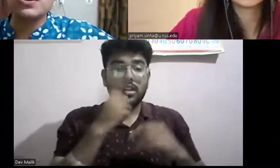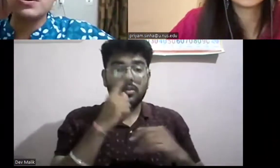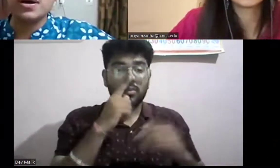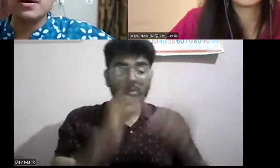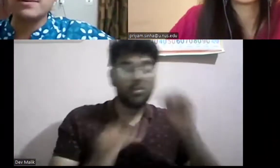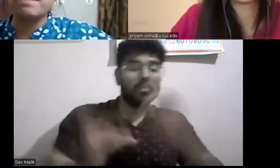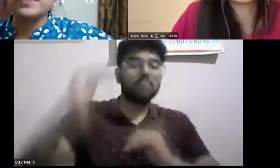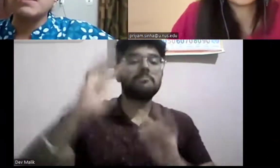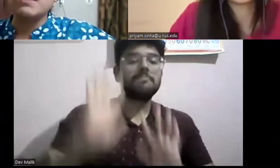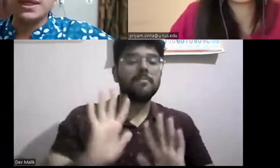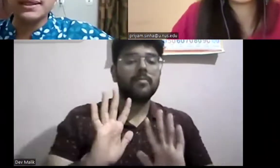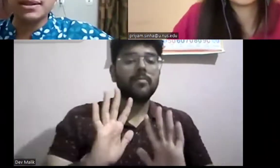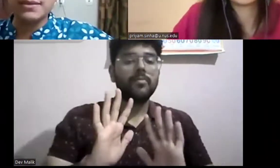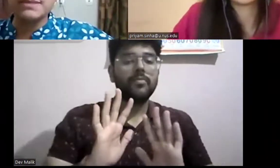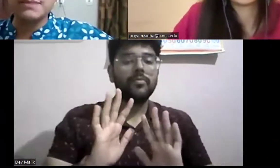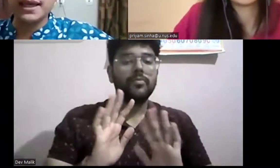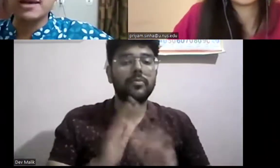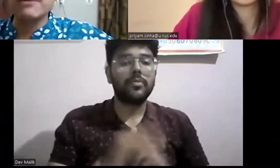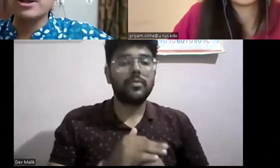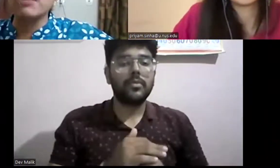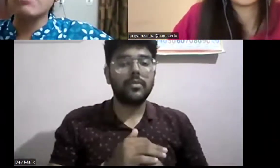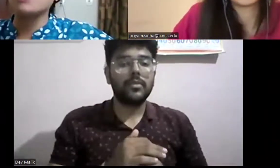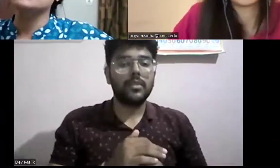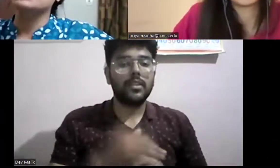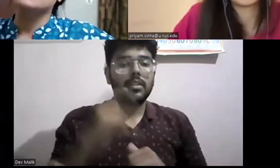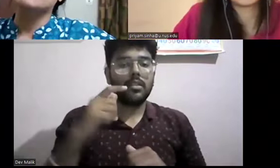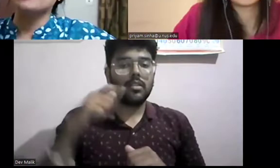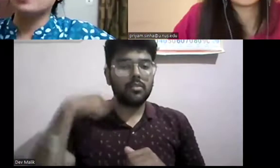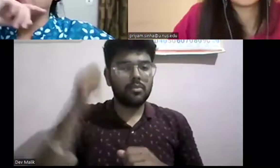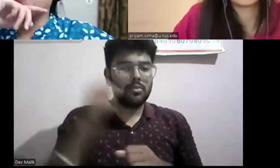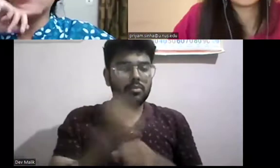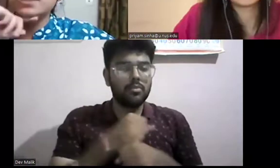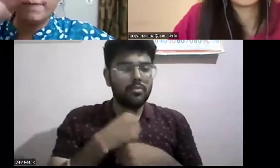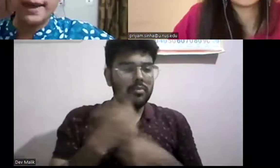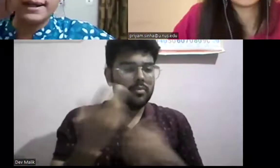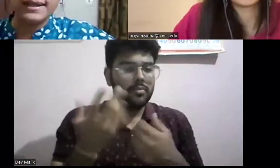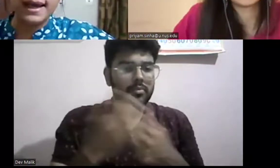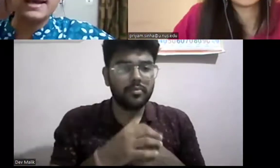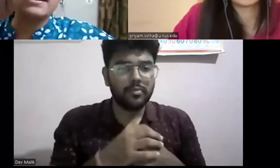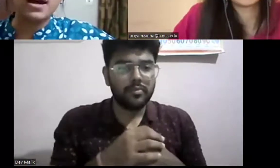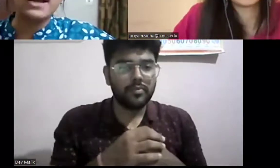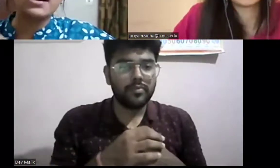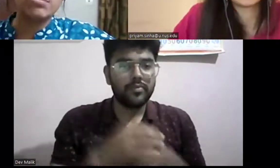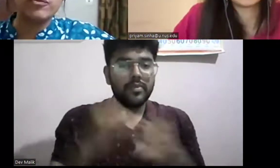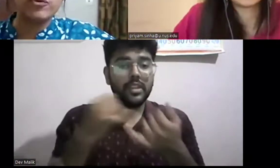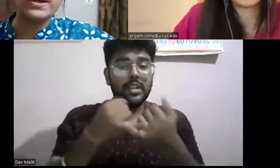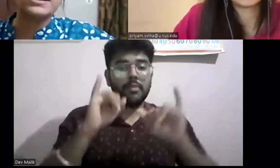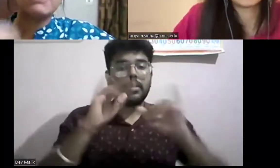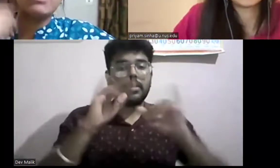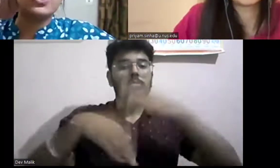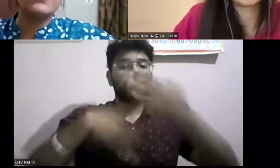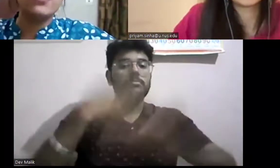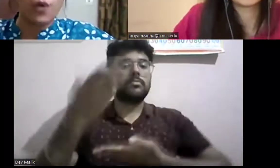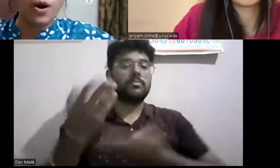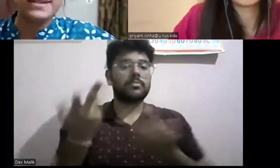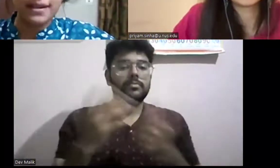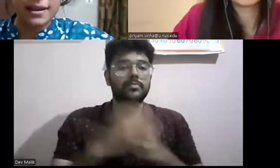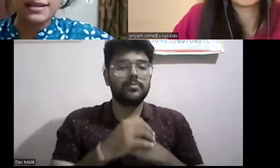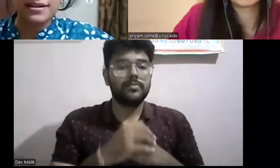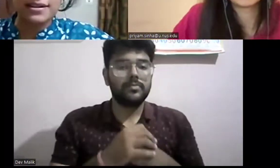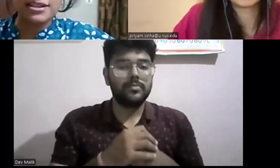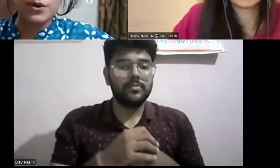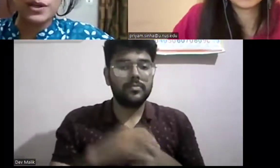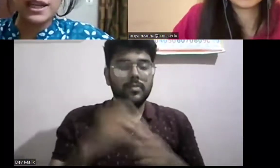that Mani Ratnam is making a film about post-independence era, and a woman is able to even voice